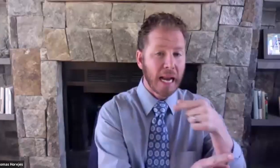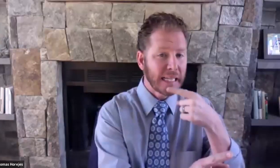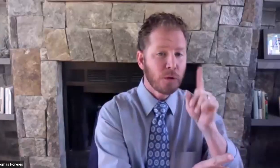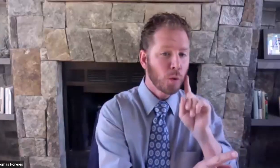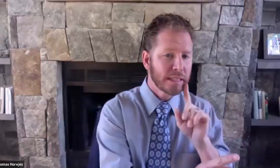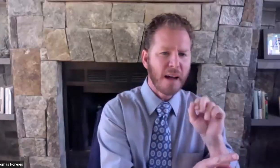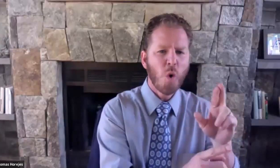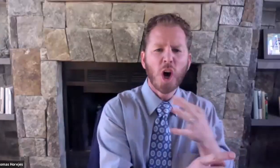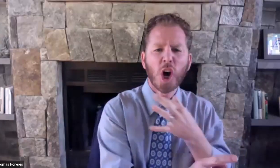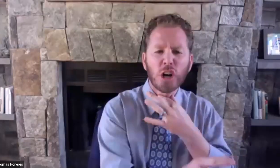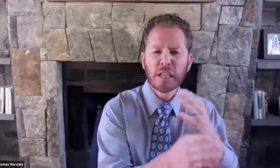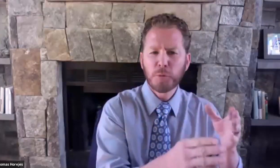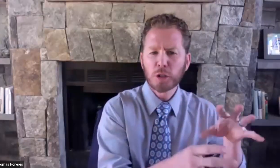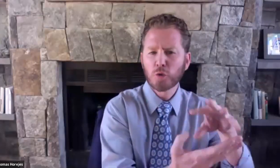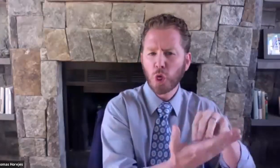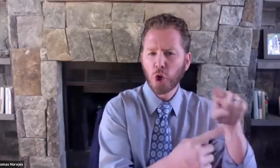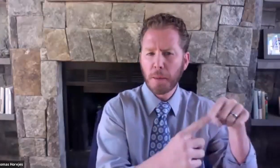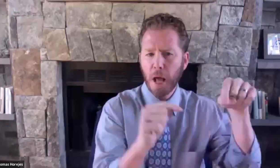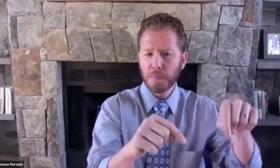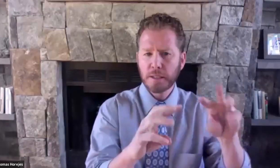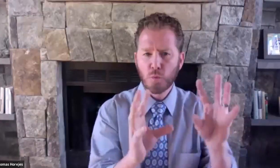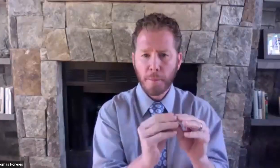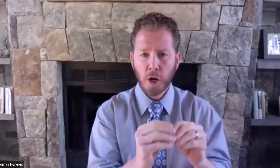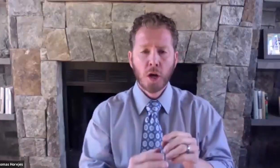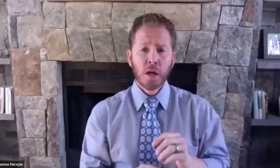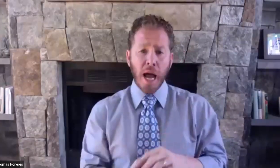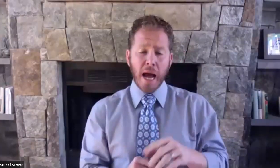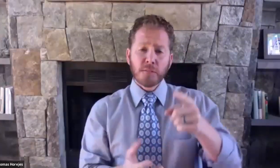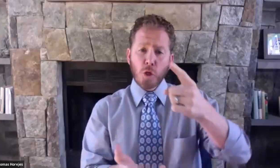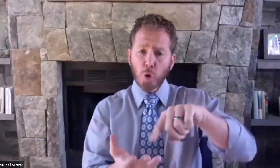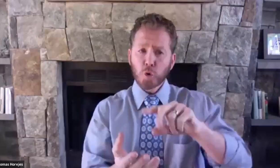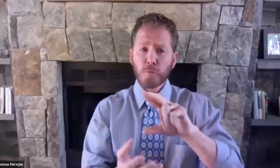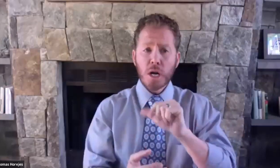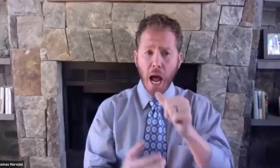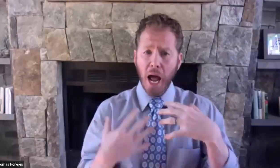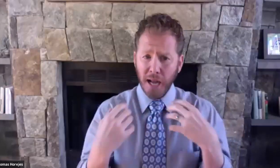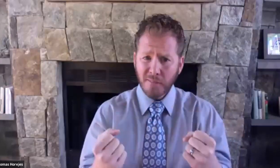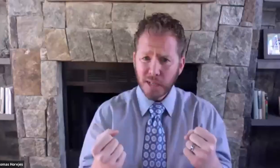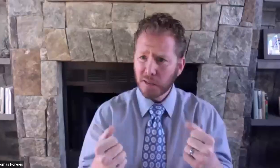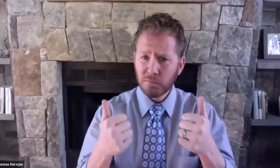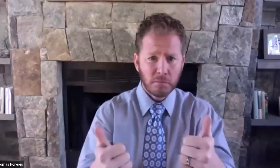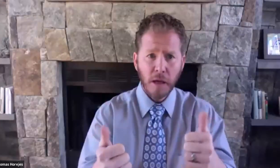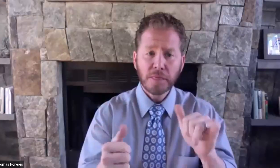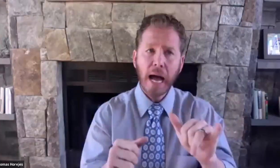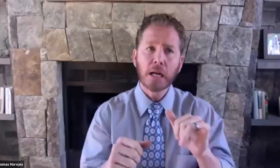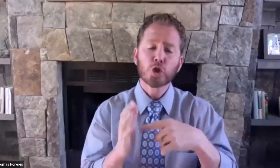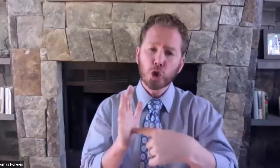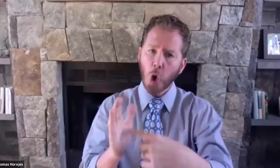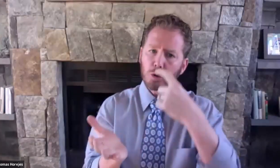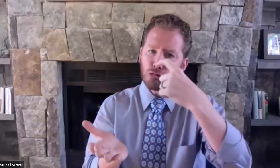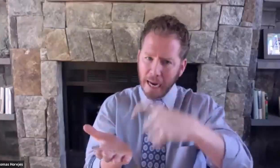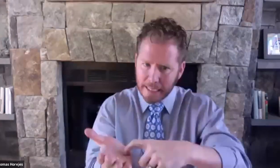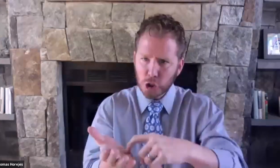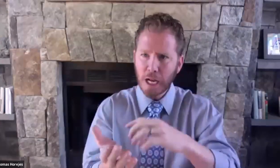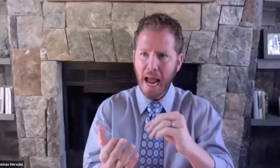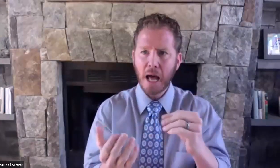to 21%. So perhaps you're not hearing, or maybe you're just more curious and you've come to this webinar for learning. For those of you who